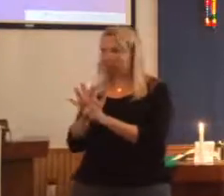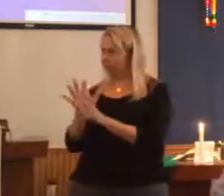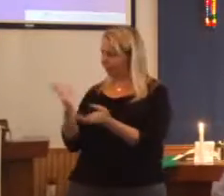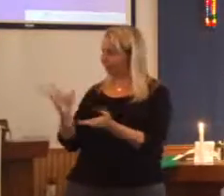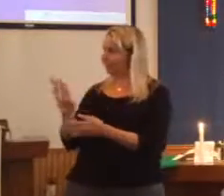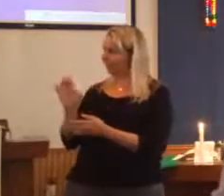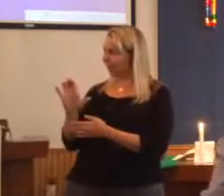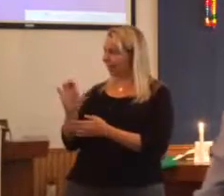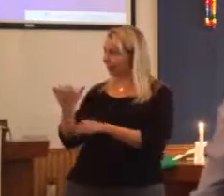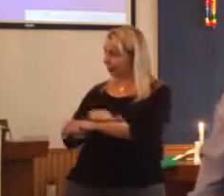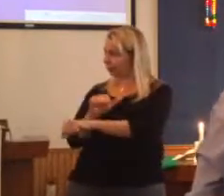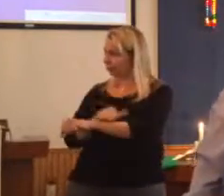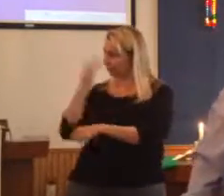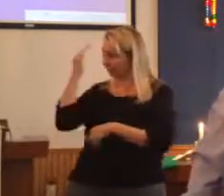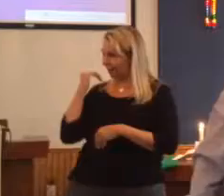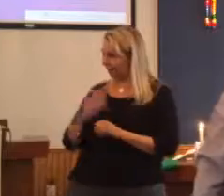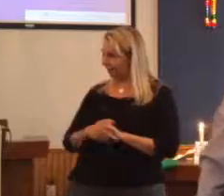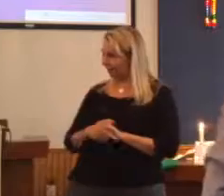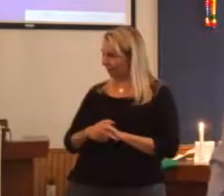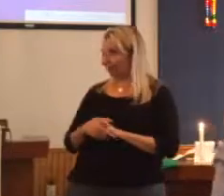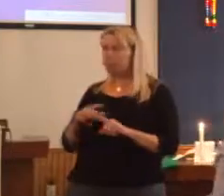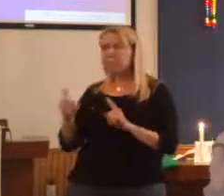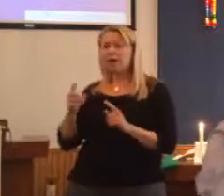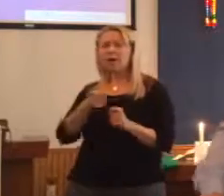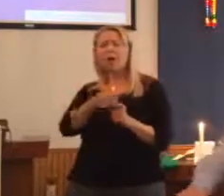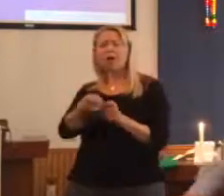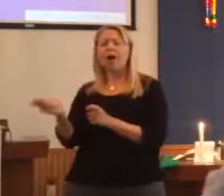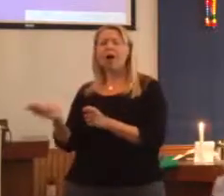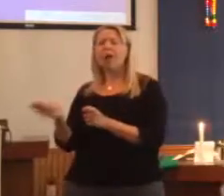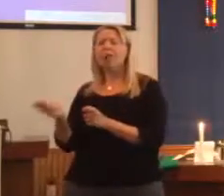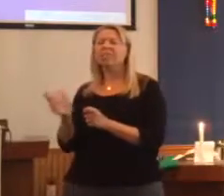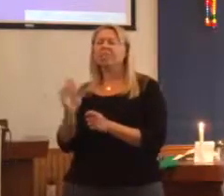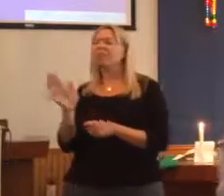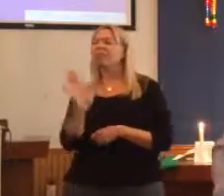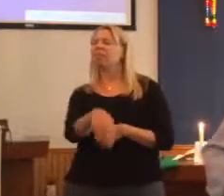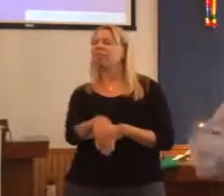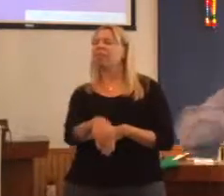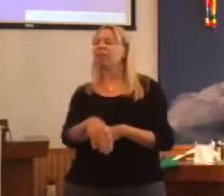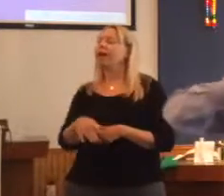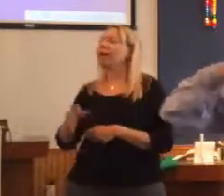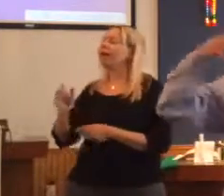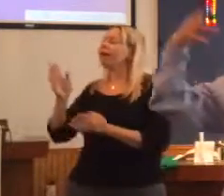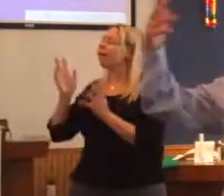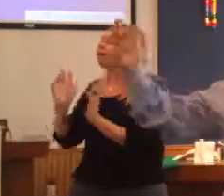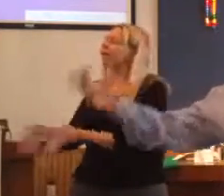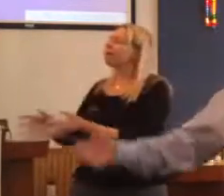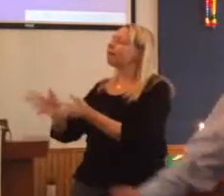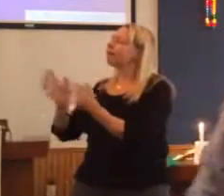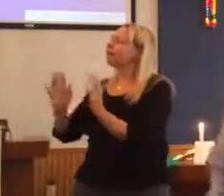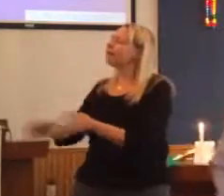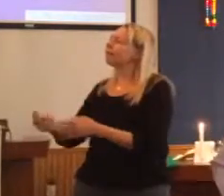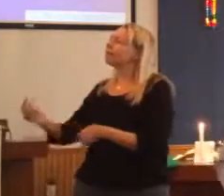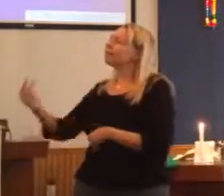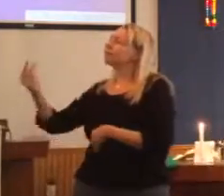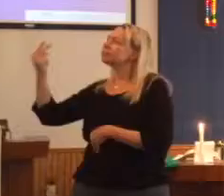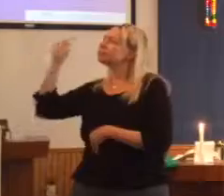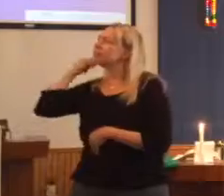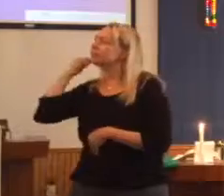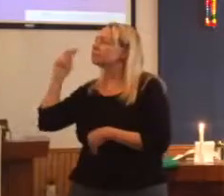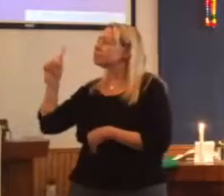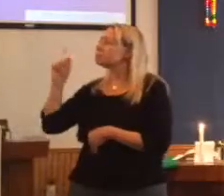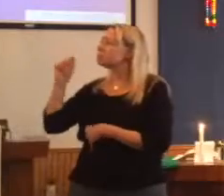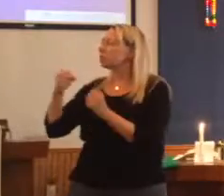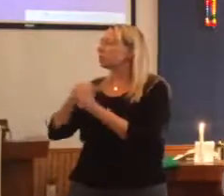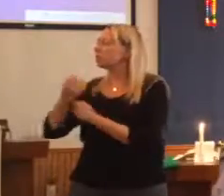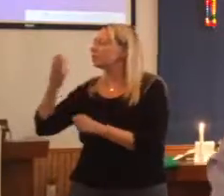know, if you're not good at cards, you reminisce about the things that happened, you know, 20 years